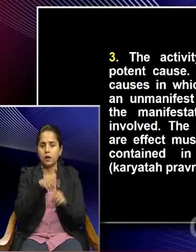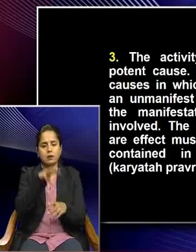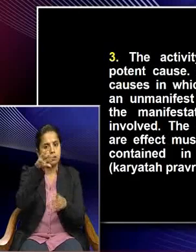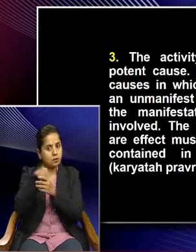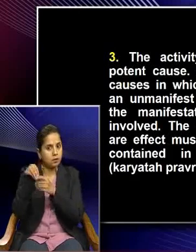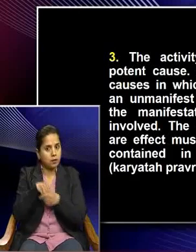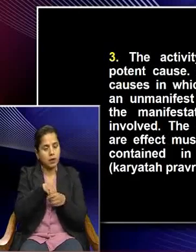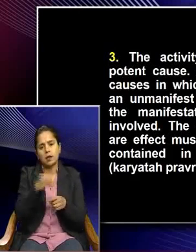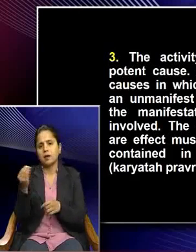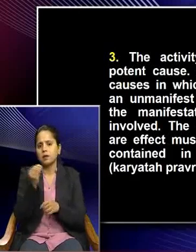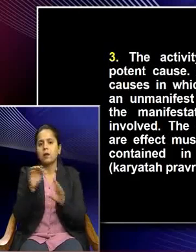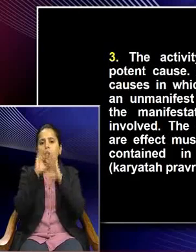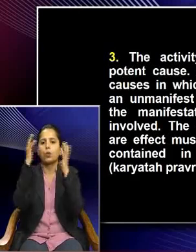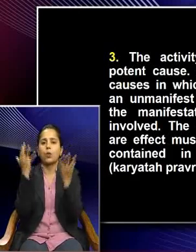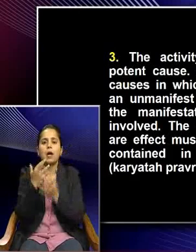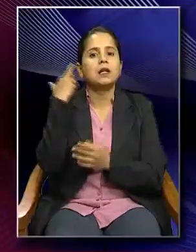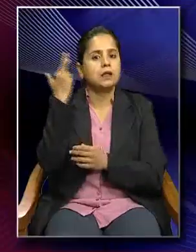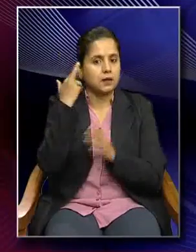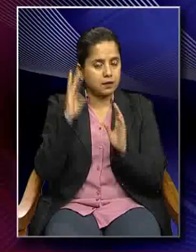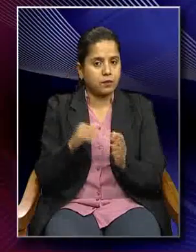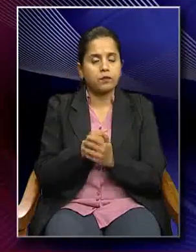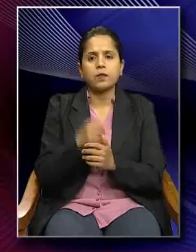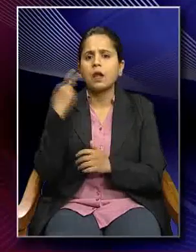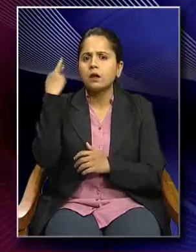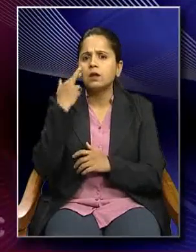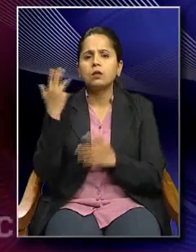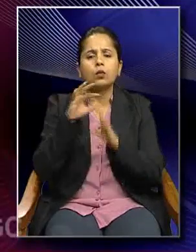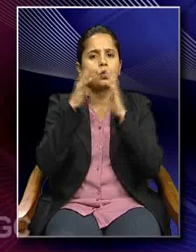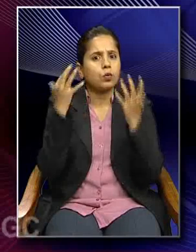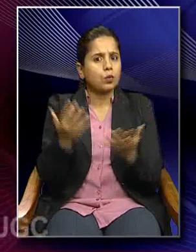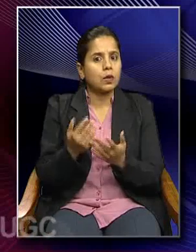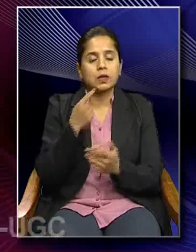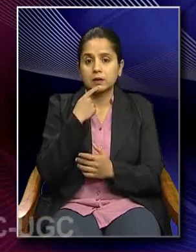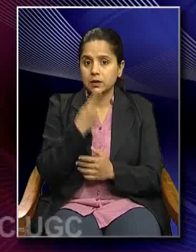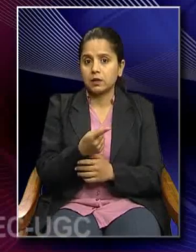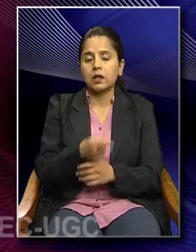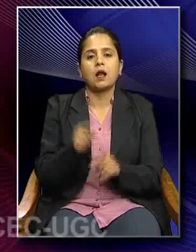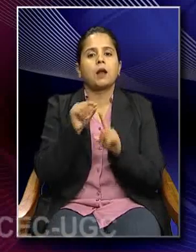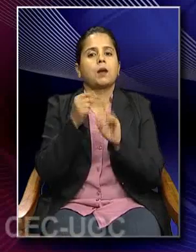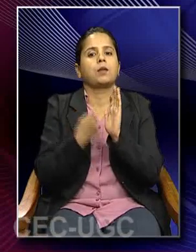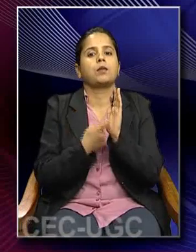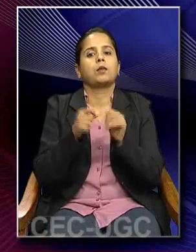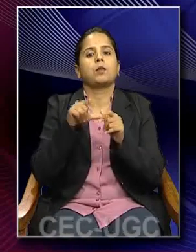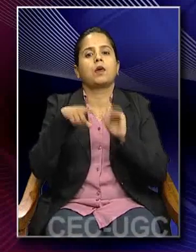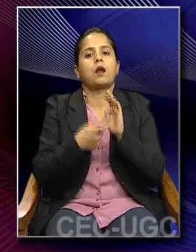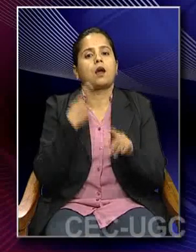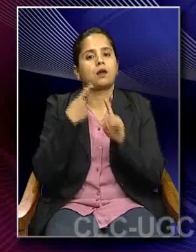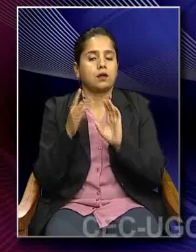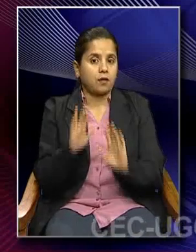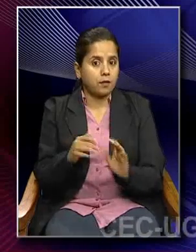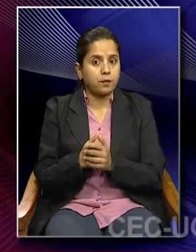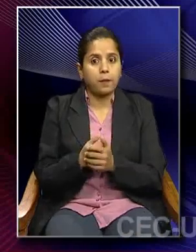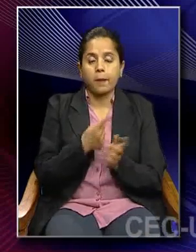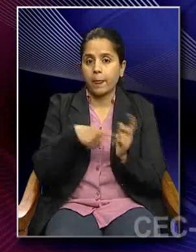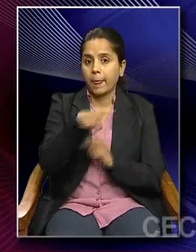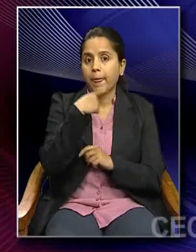in some world cause. And what is that cause? Again, that is Prakriti. Fine. So, from